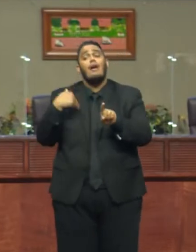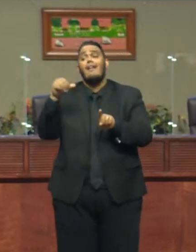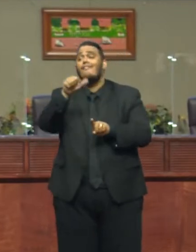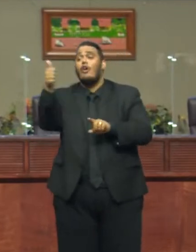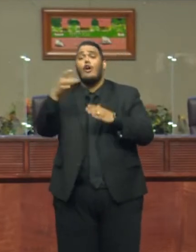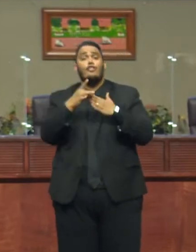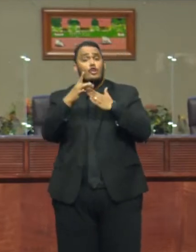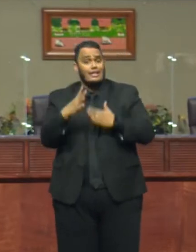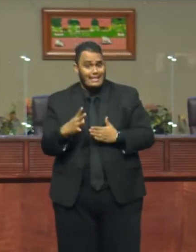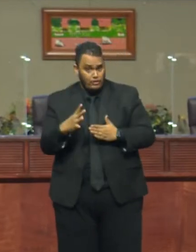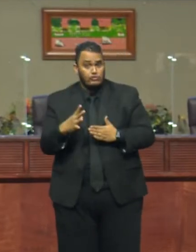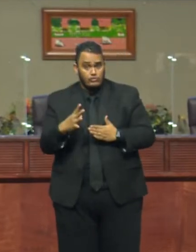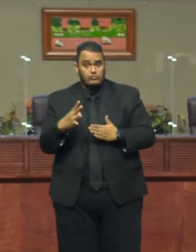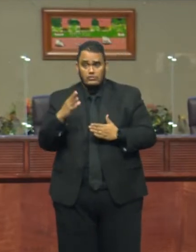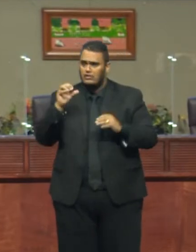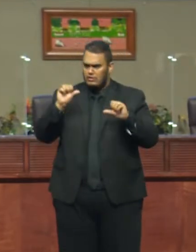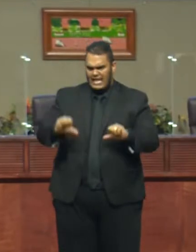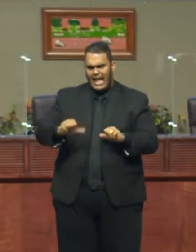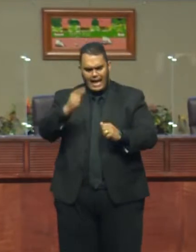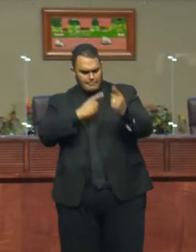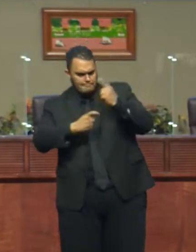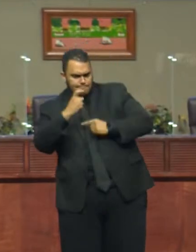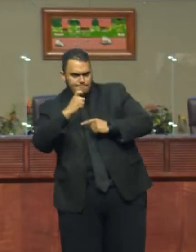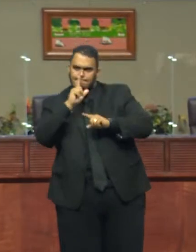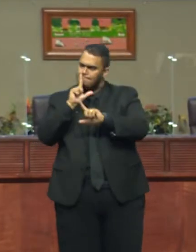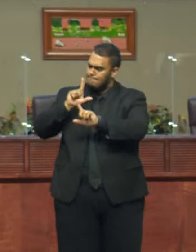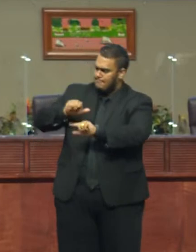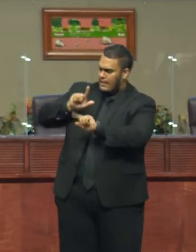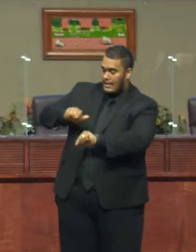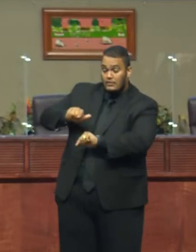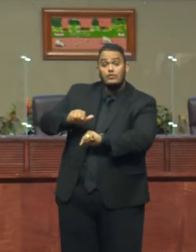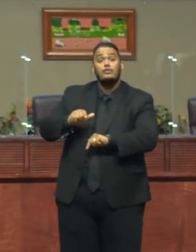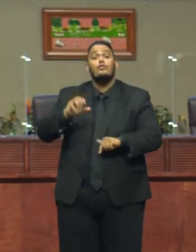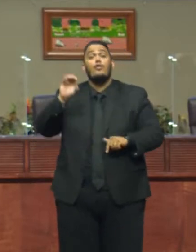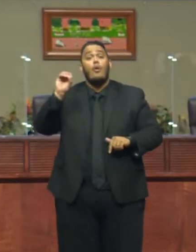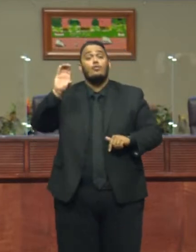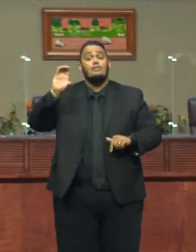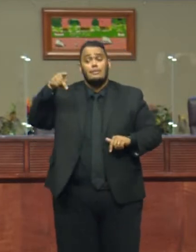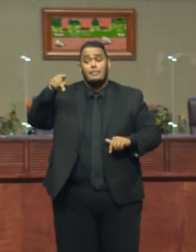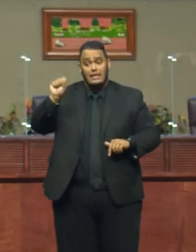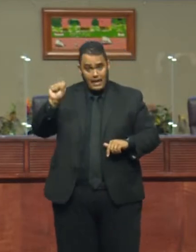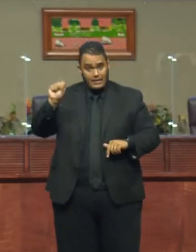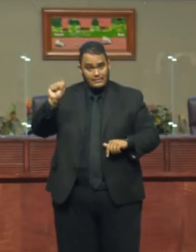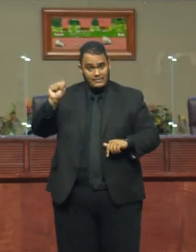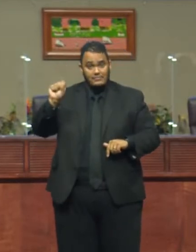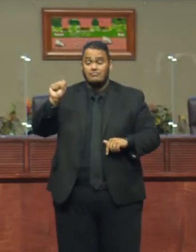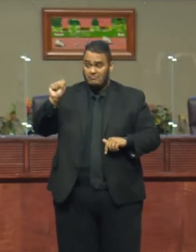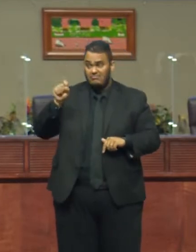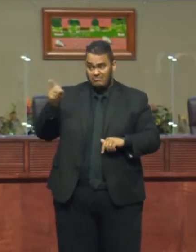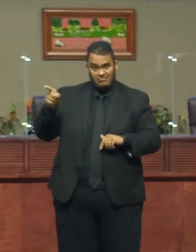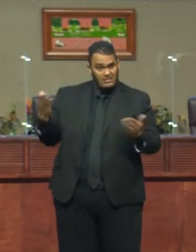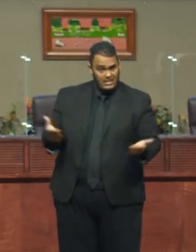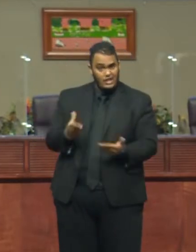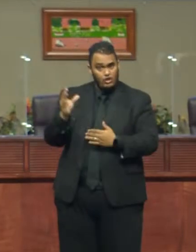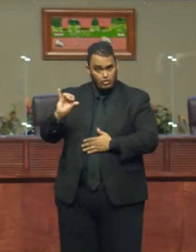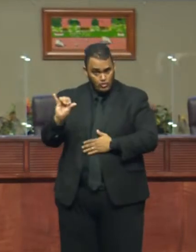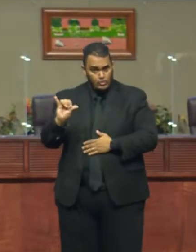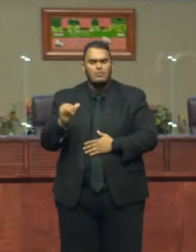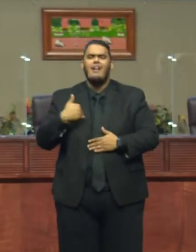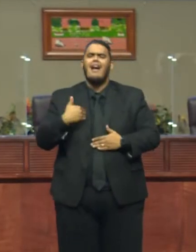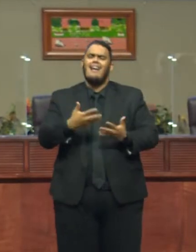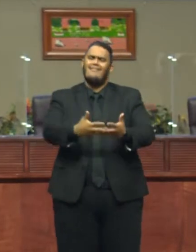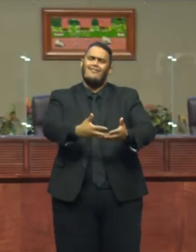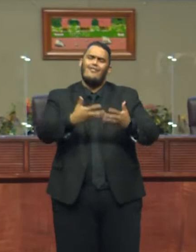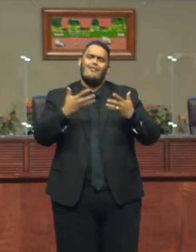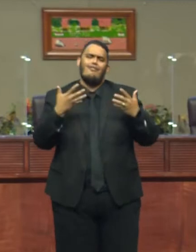topics, including individuals from the Orange County Public Schools. We have a lot to cover, so please, one question per reporter in